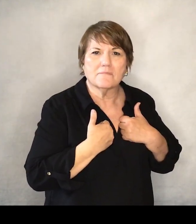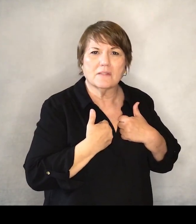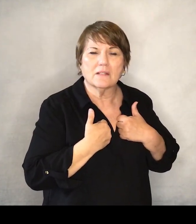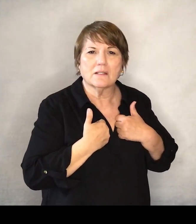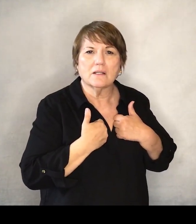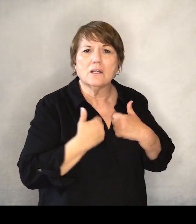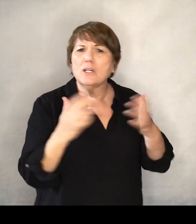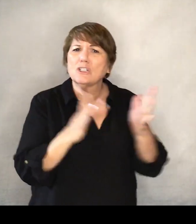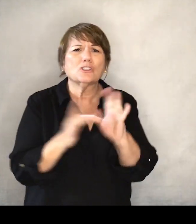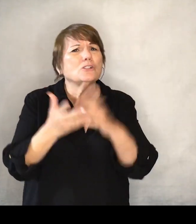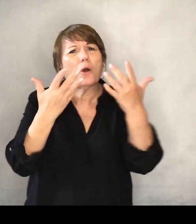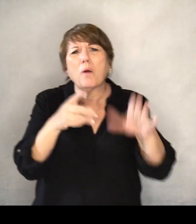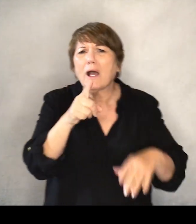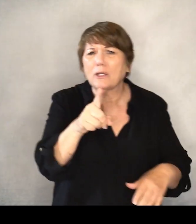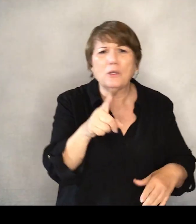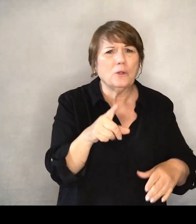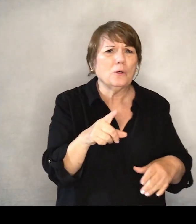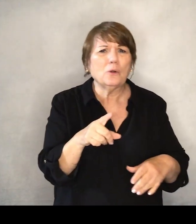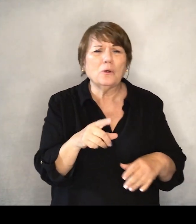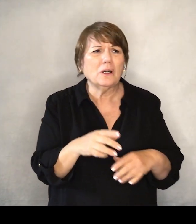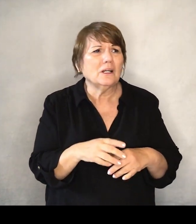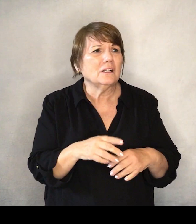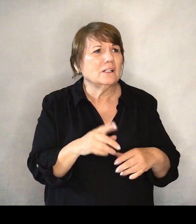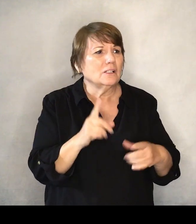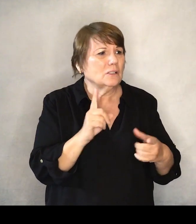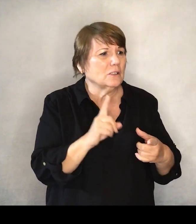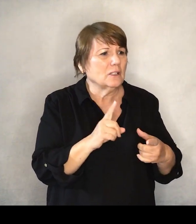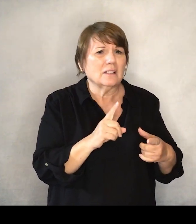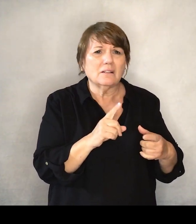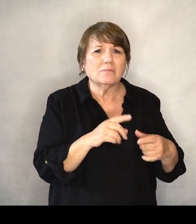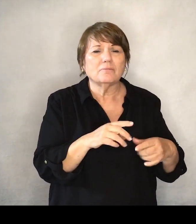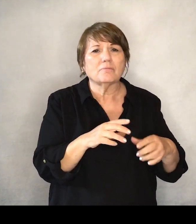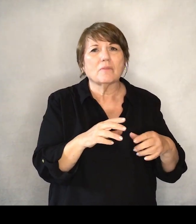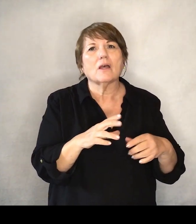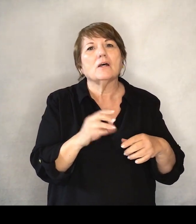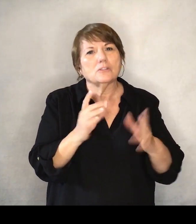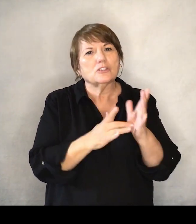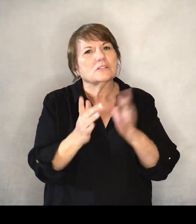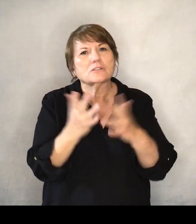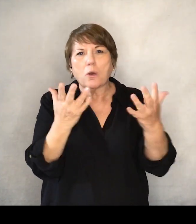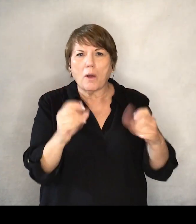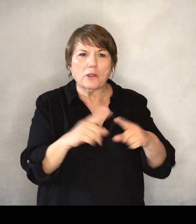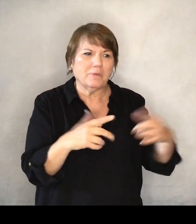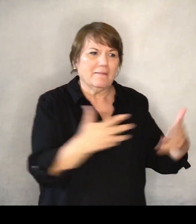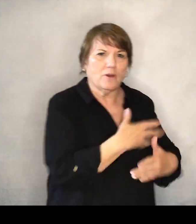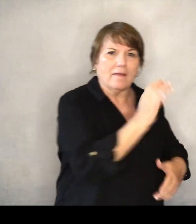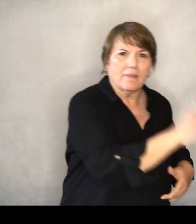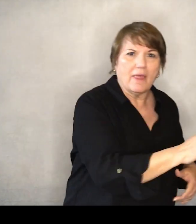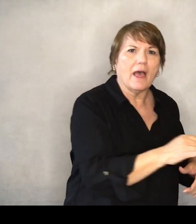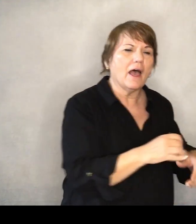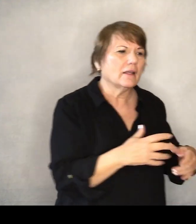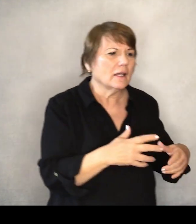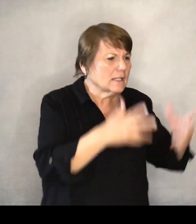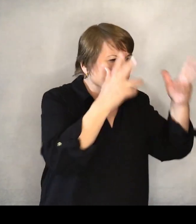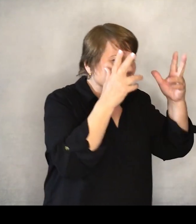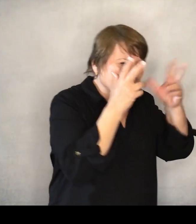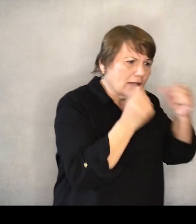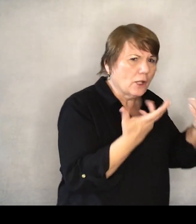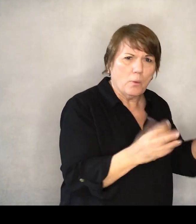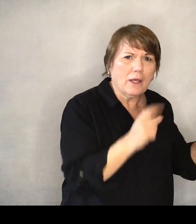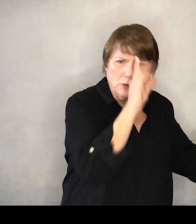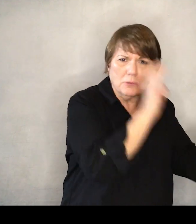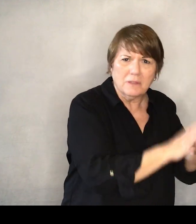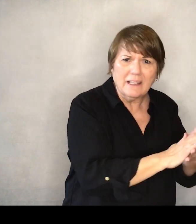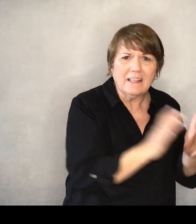He doesn't want you to believe, and he doesn't want you to be imbued with the knowledge that Jesus gives